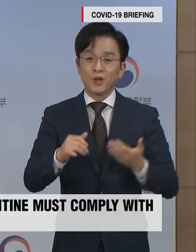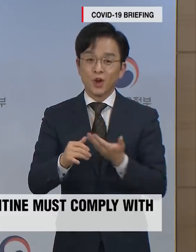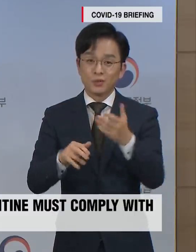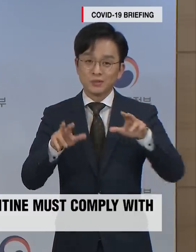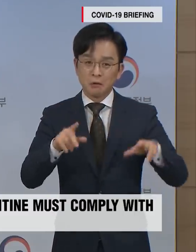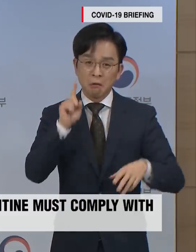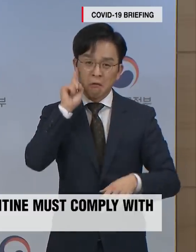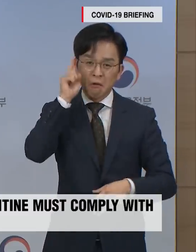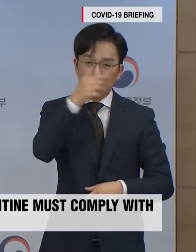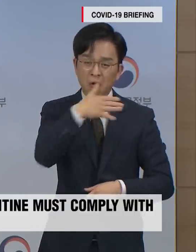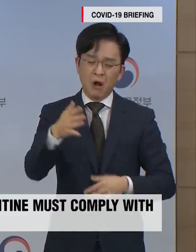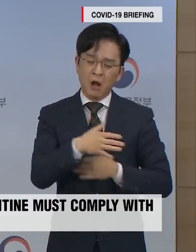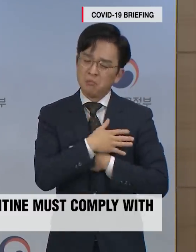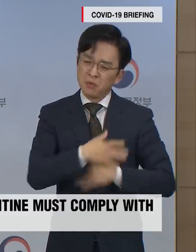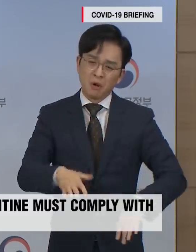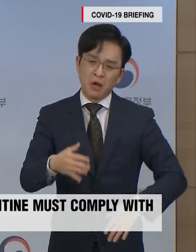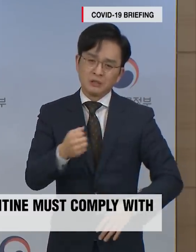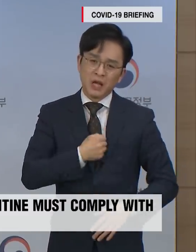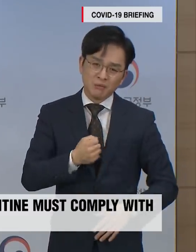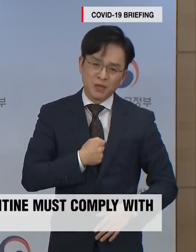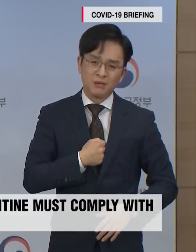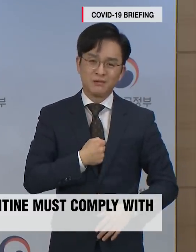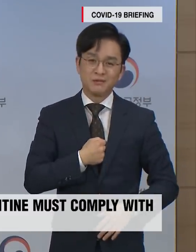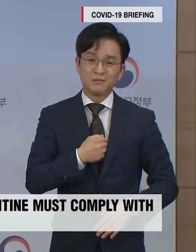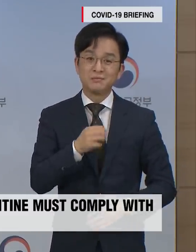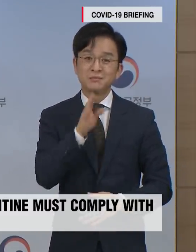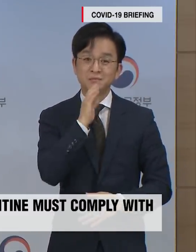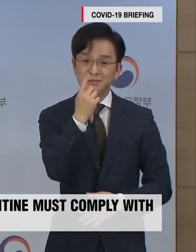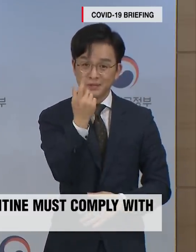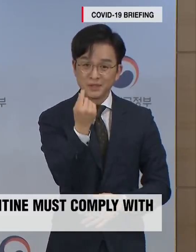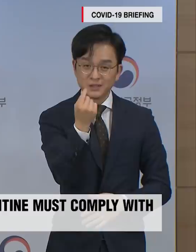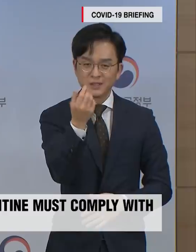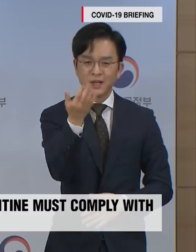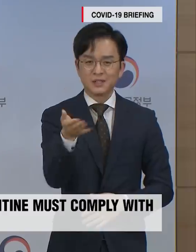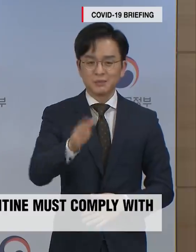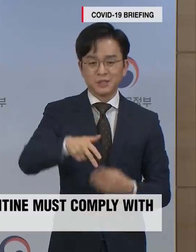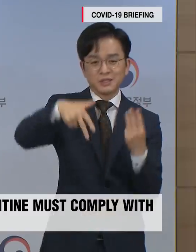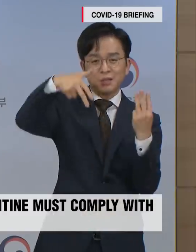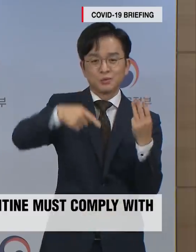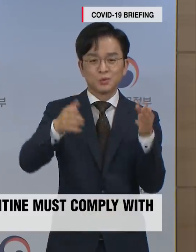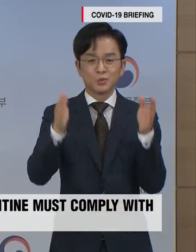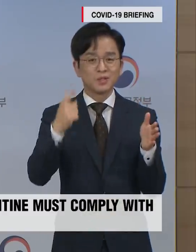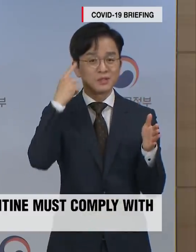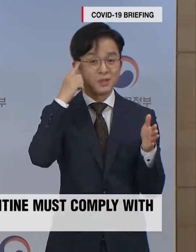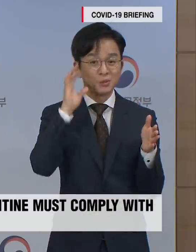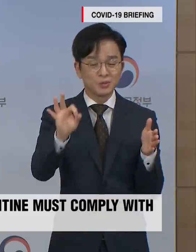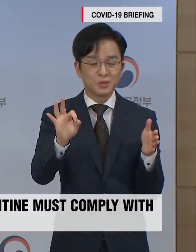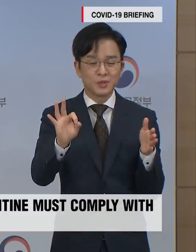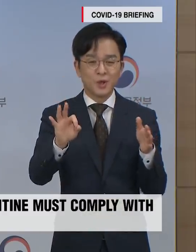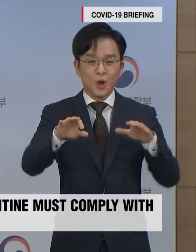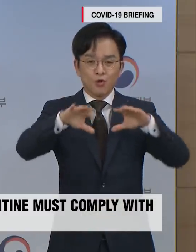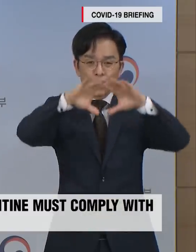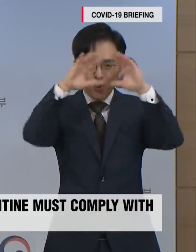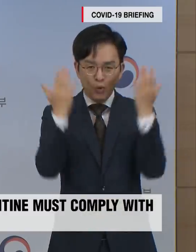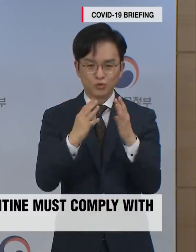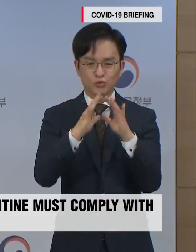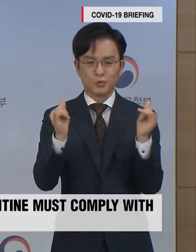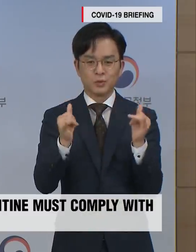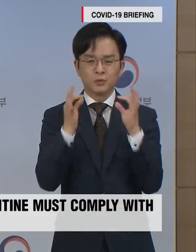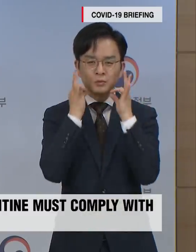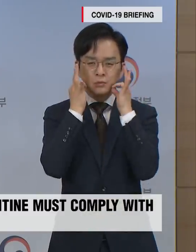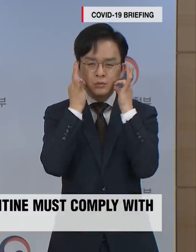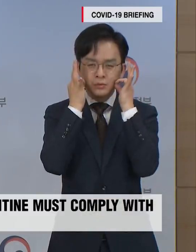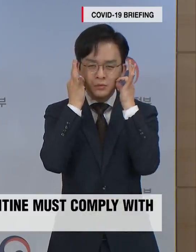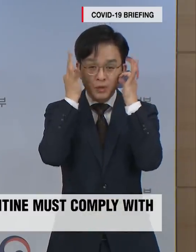and we believe that all of our citizens are feeling tired. However, thanks to the efforts of everyone for the past